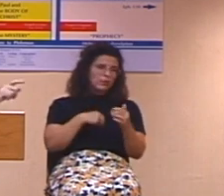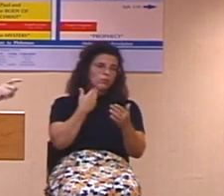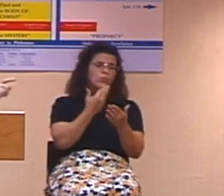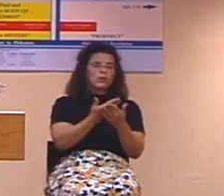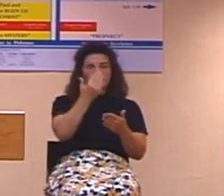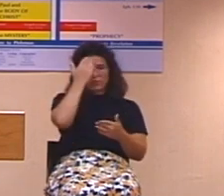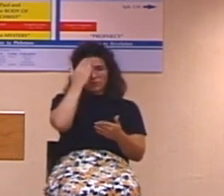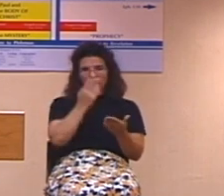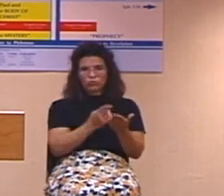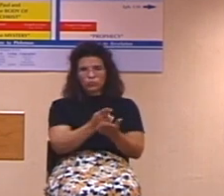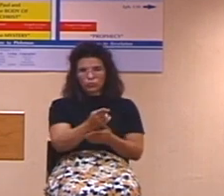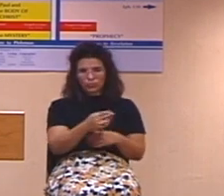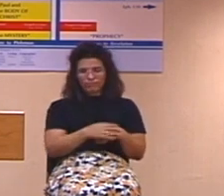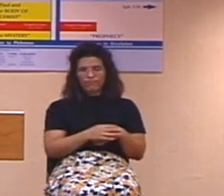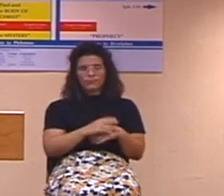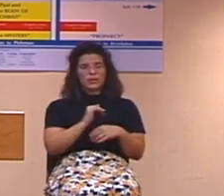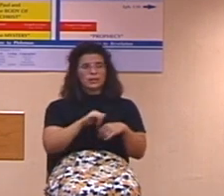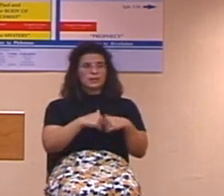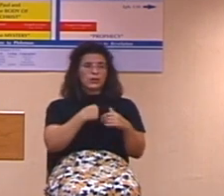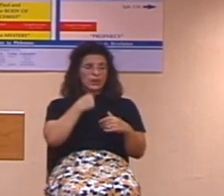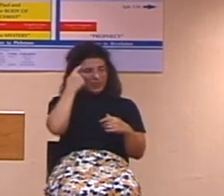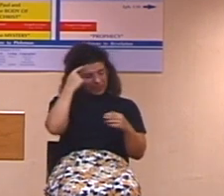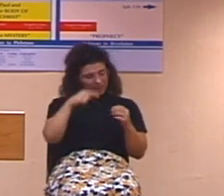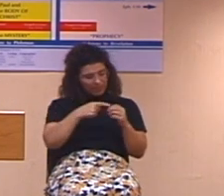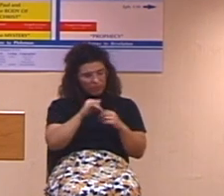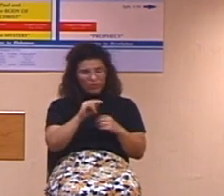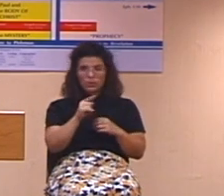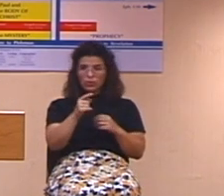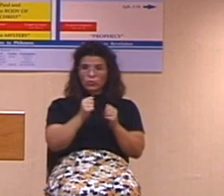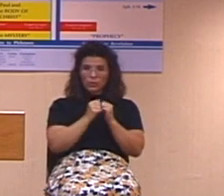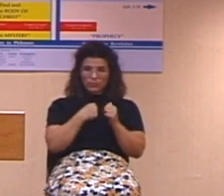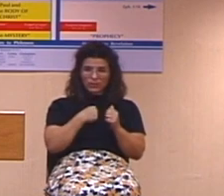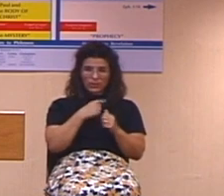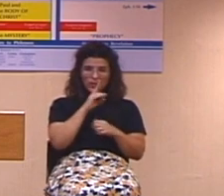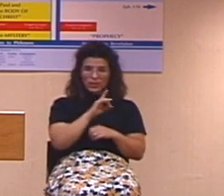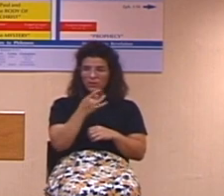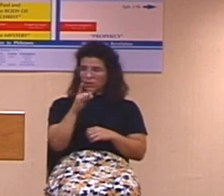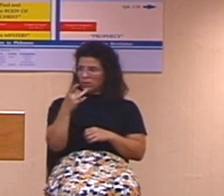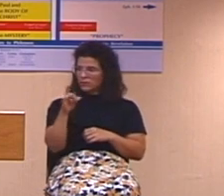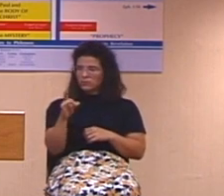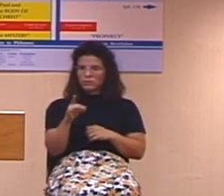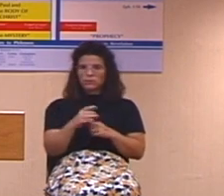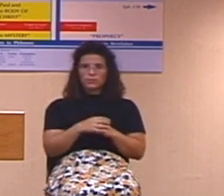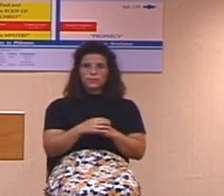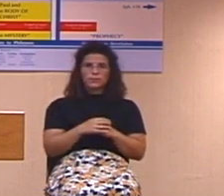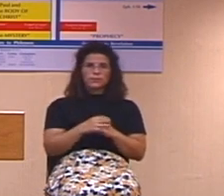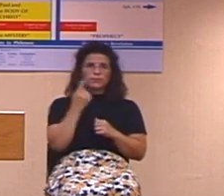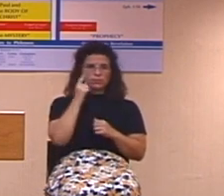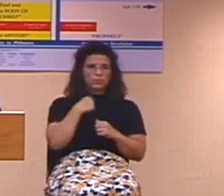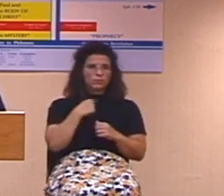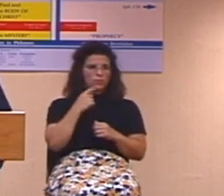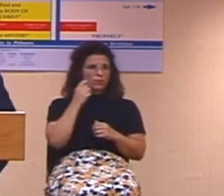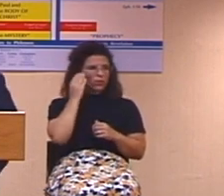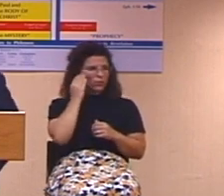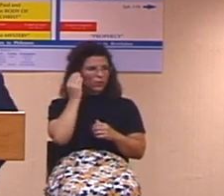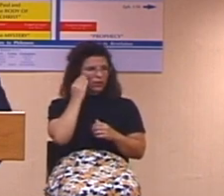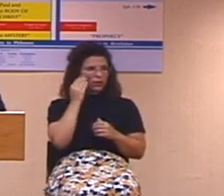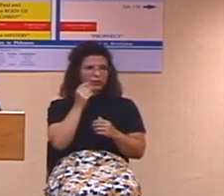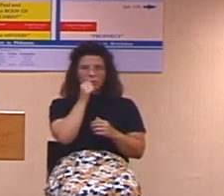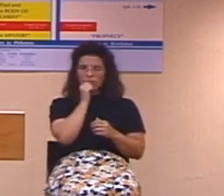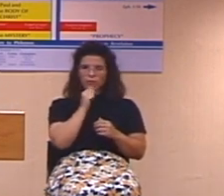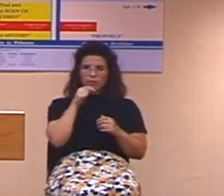knowledge of the truth. That's how I think about it. You with me? 8:18. For I reckon that the suffering of this